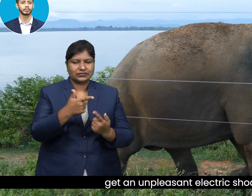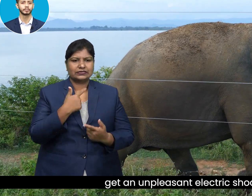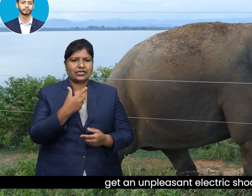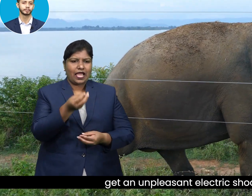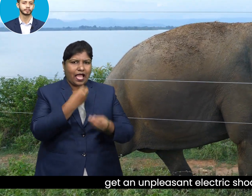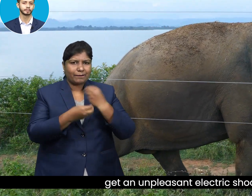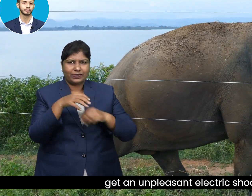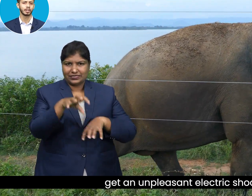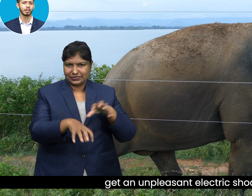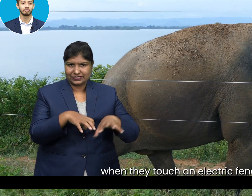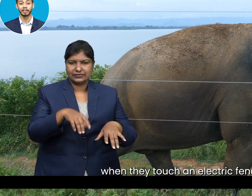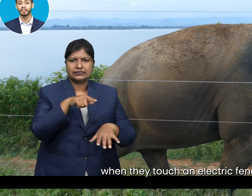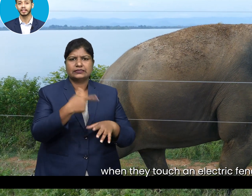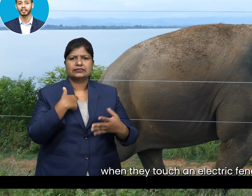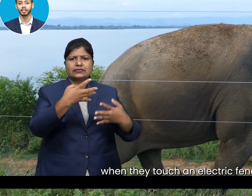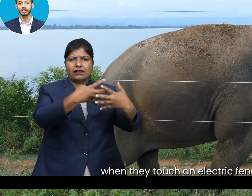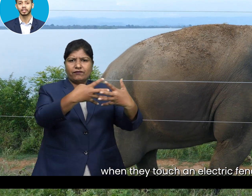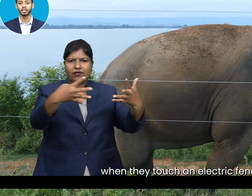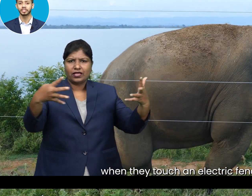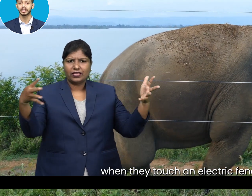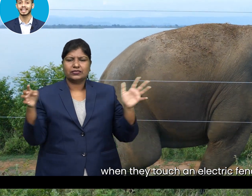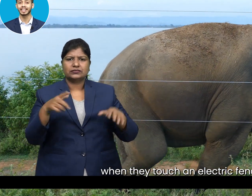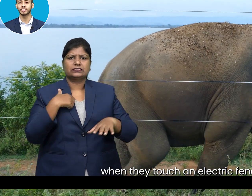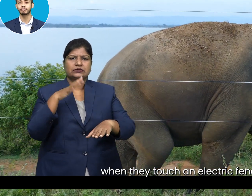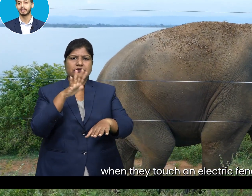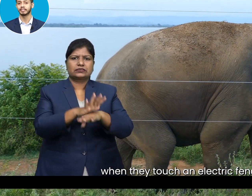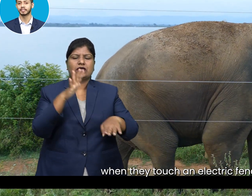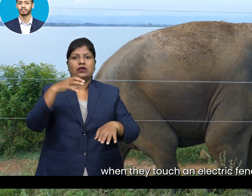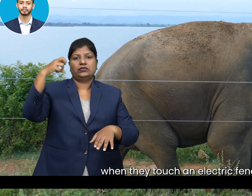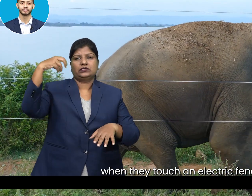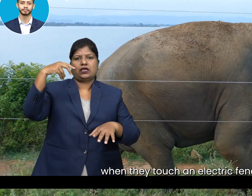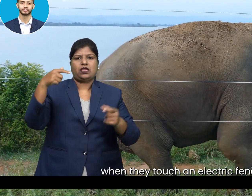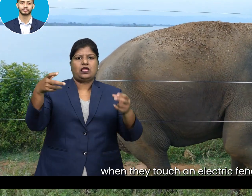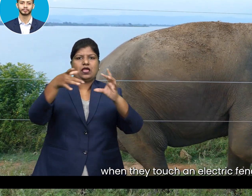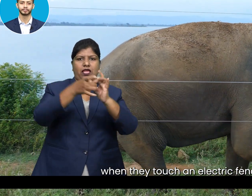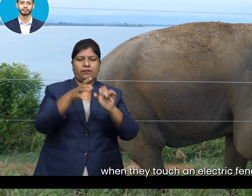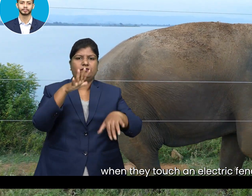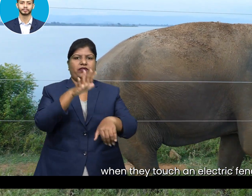shock when they touch an electric fence.